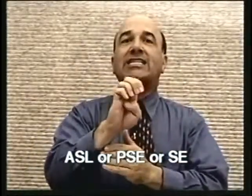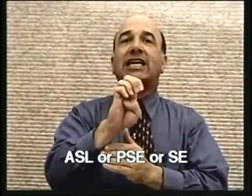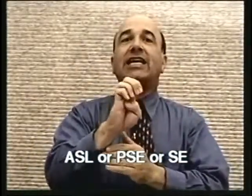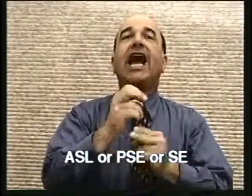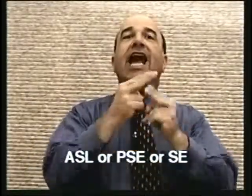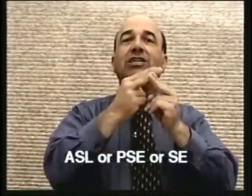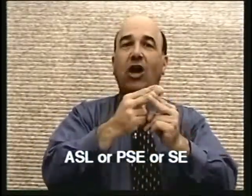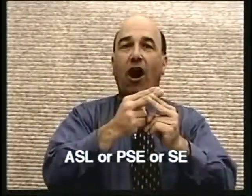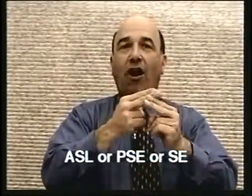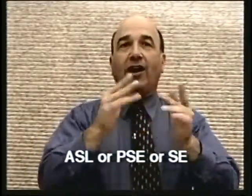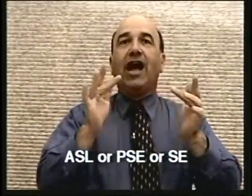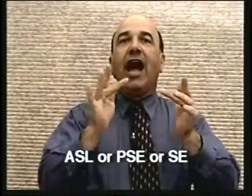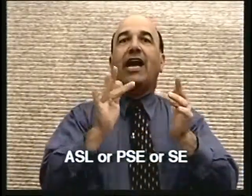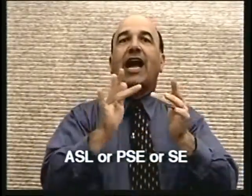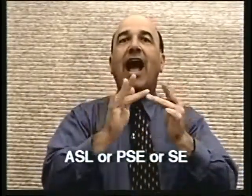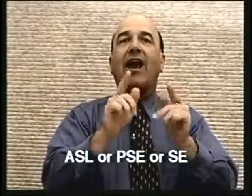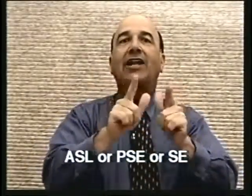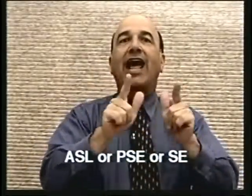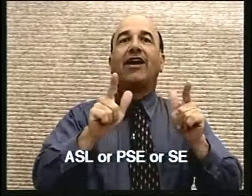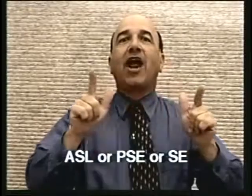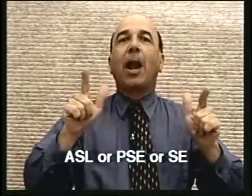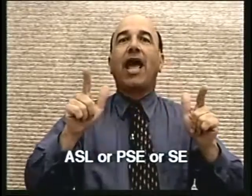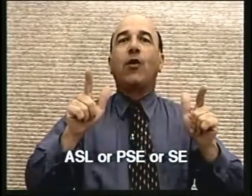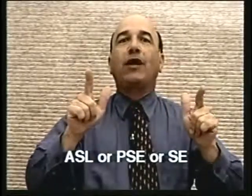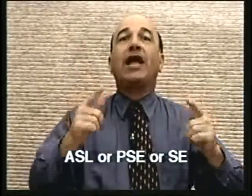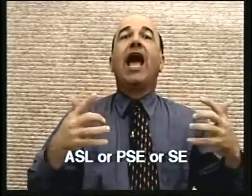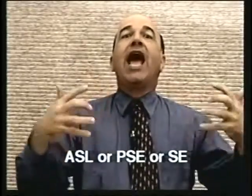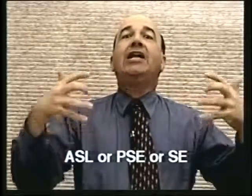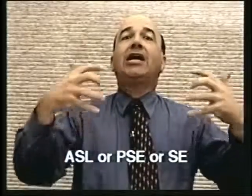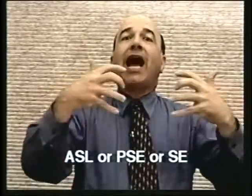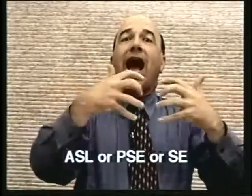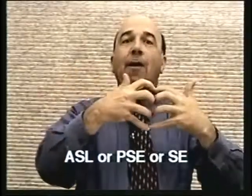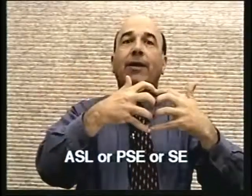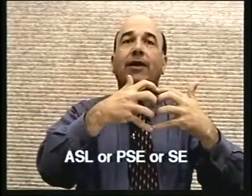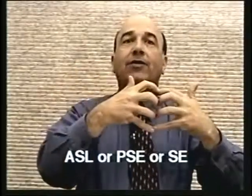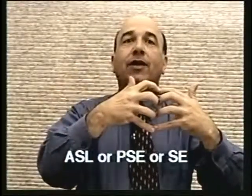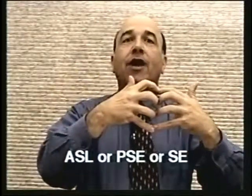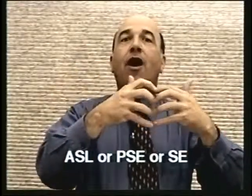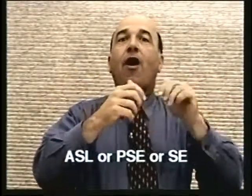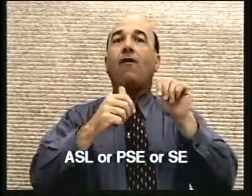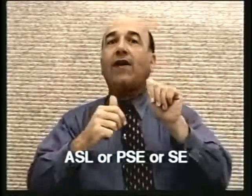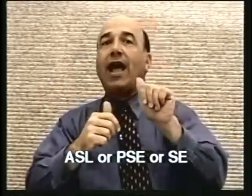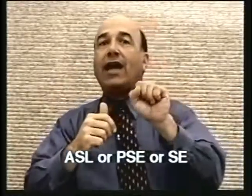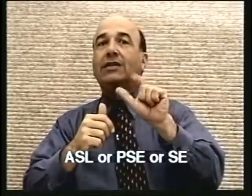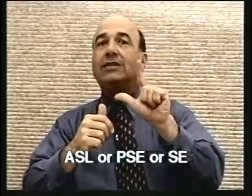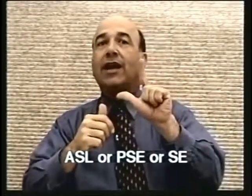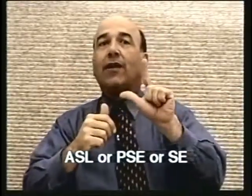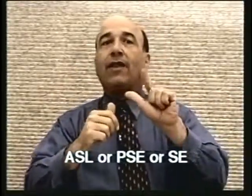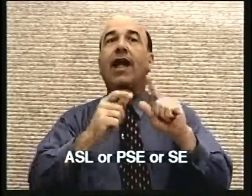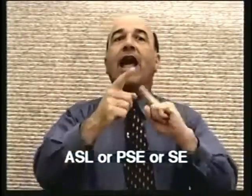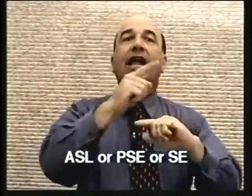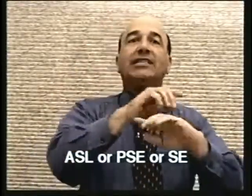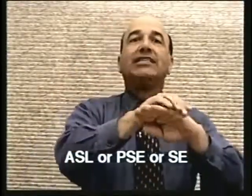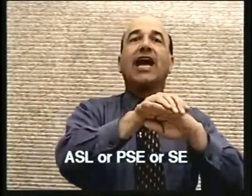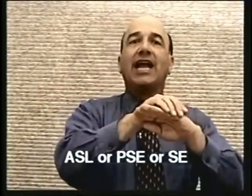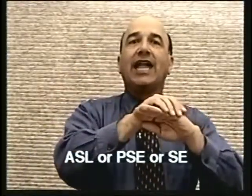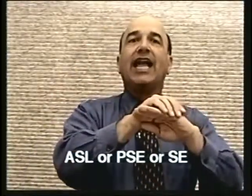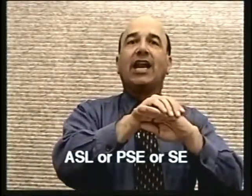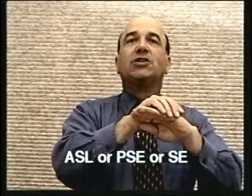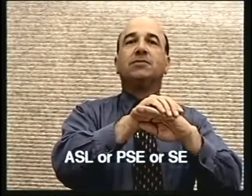PSC is called a contact language. It's a combination of ASL and Sign English.